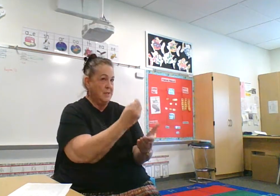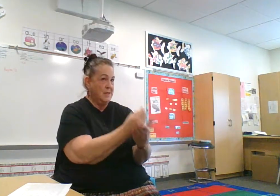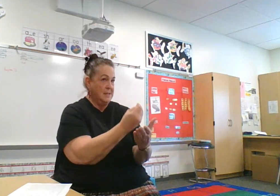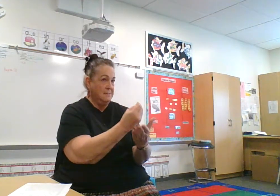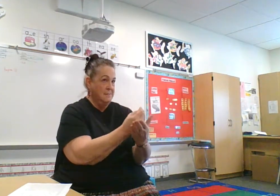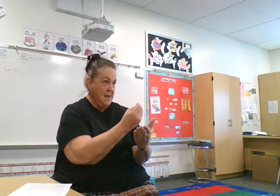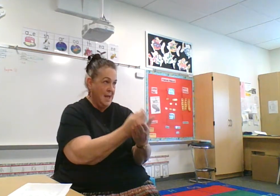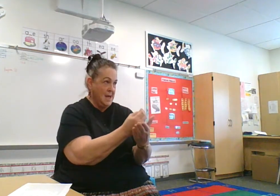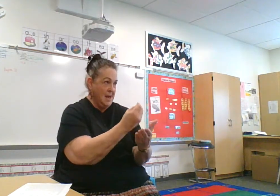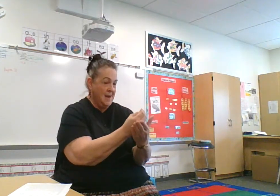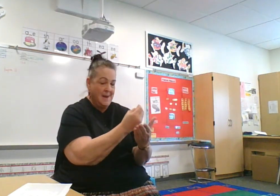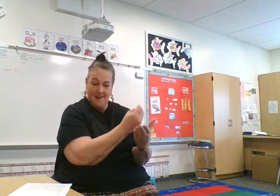is money.